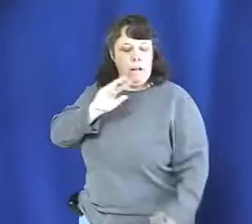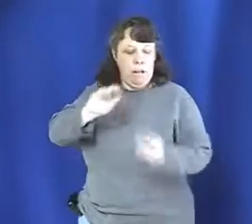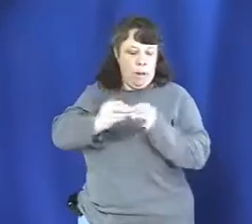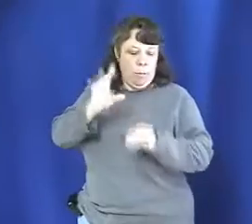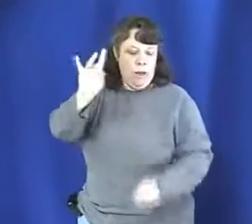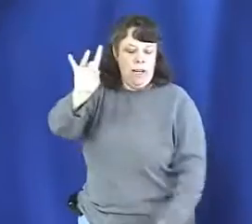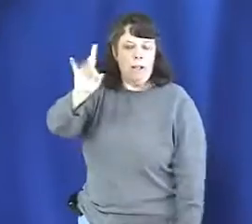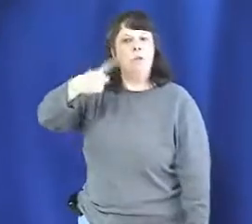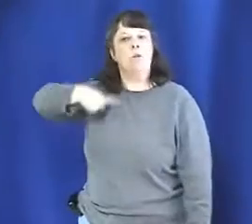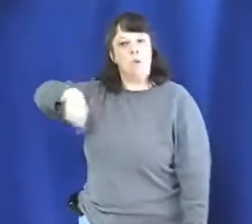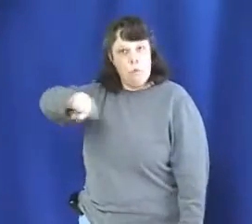Number 8.